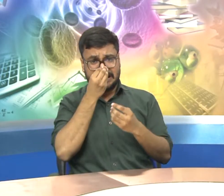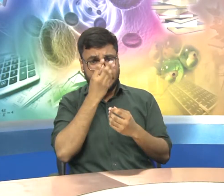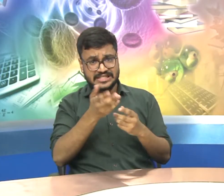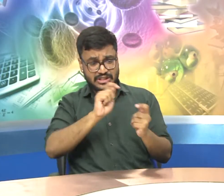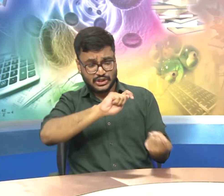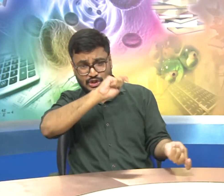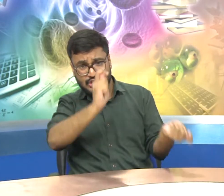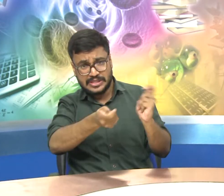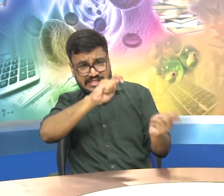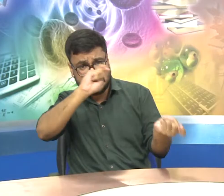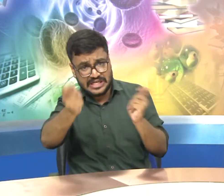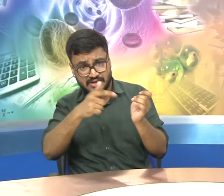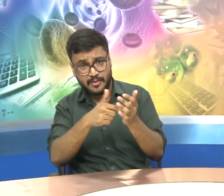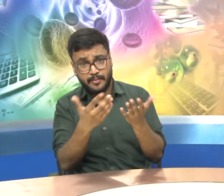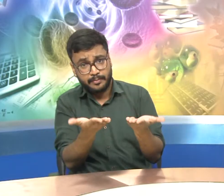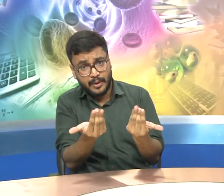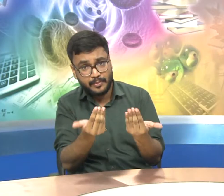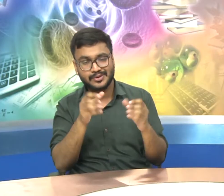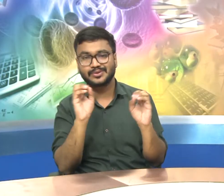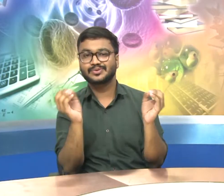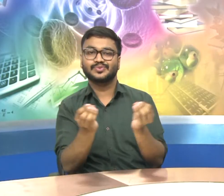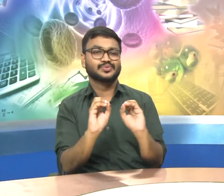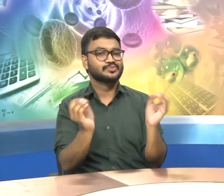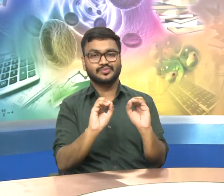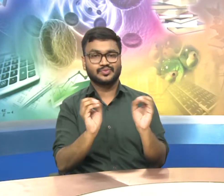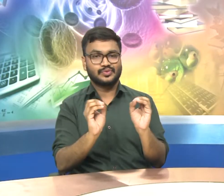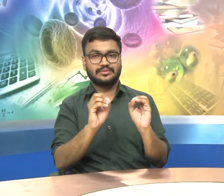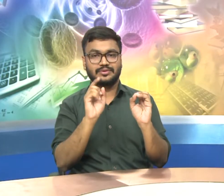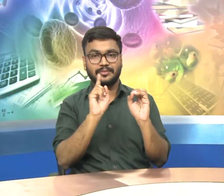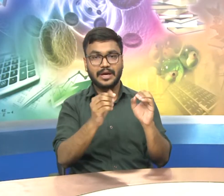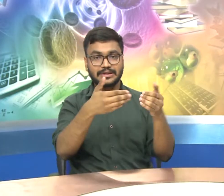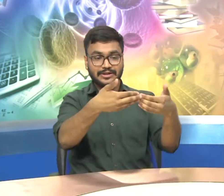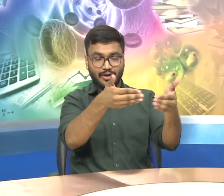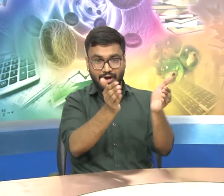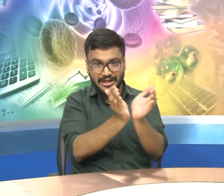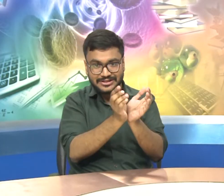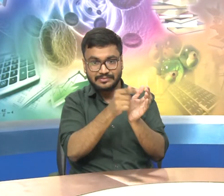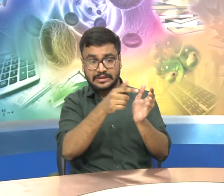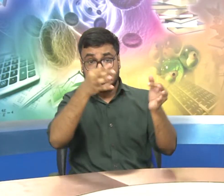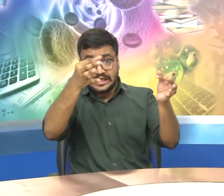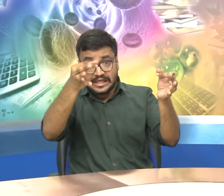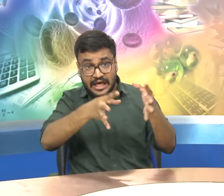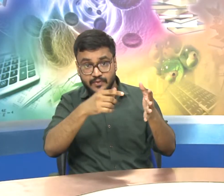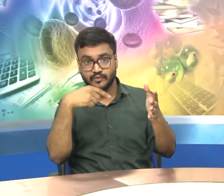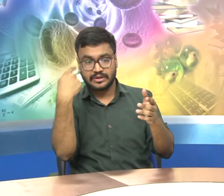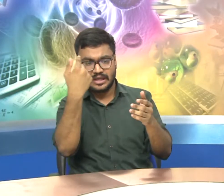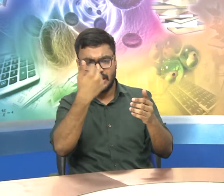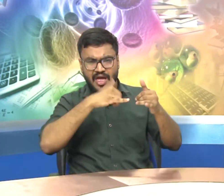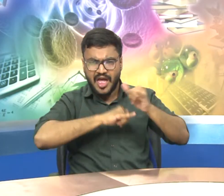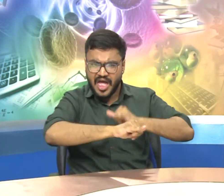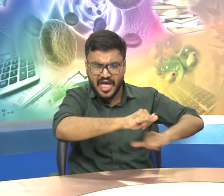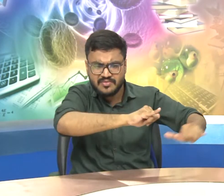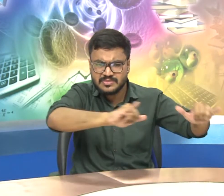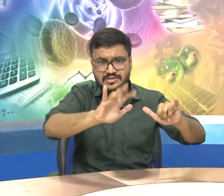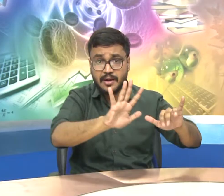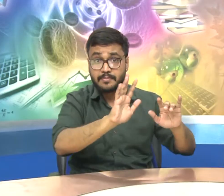People thought that changes in species cannot be seen easily.